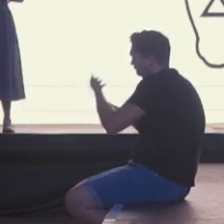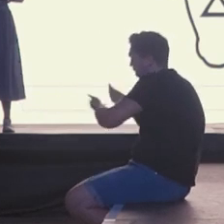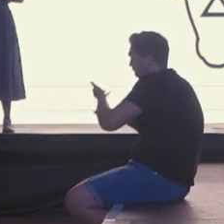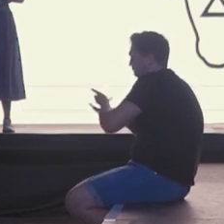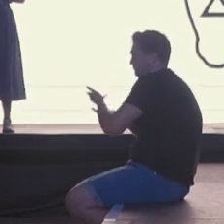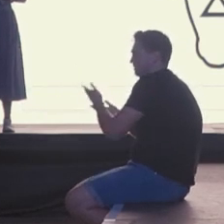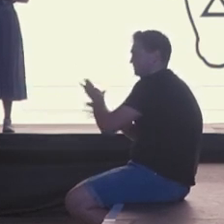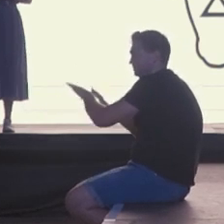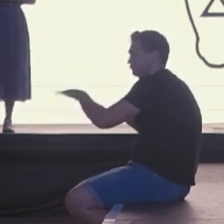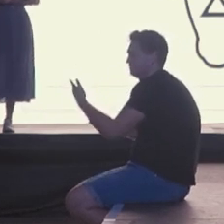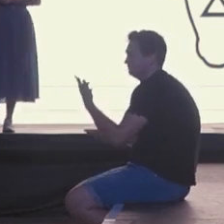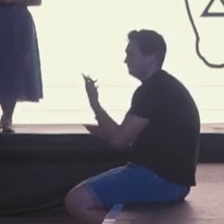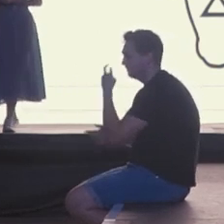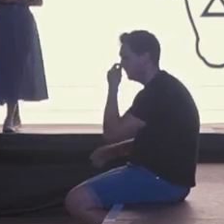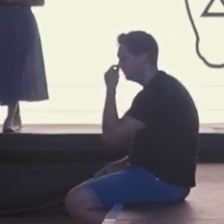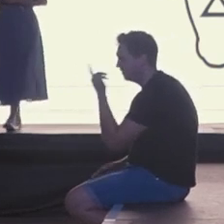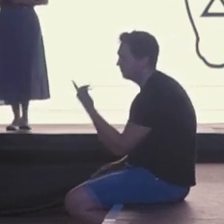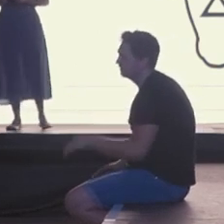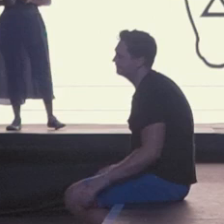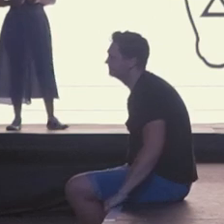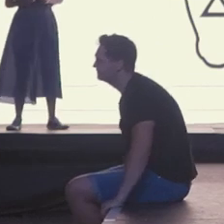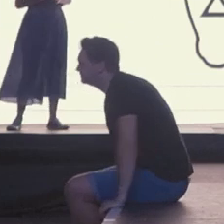Right, not causing tension.